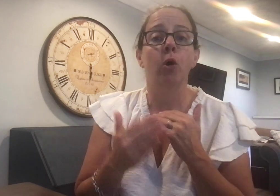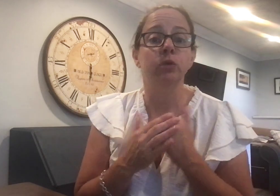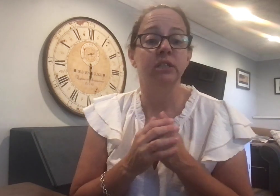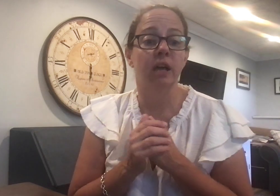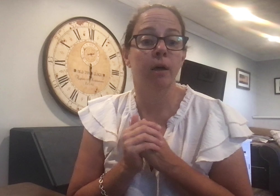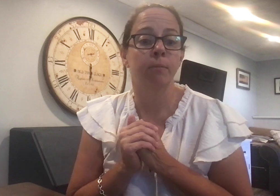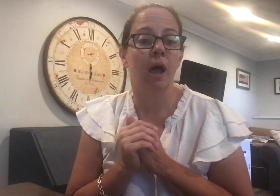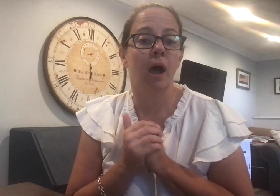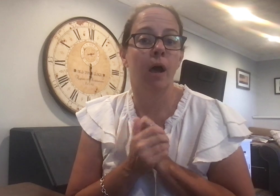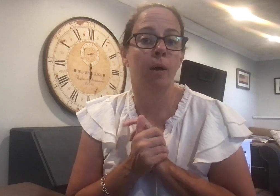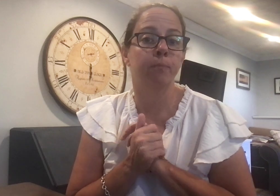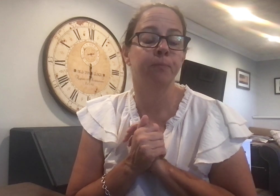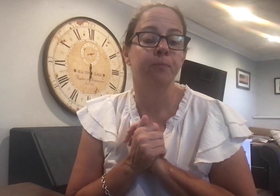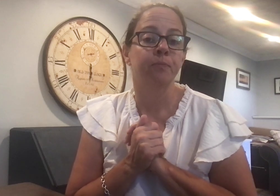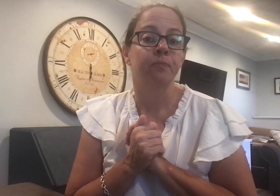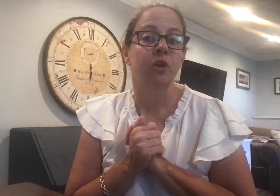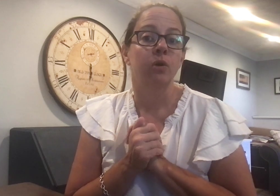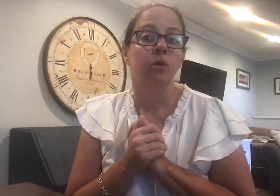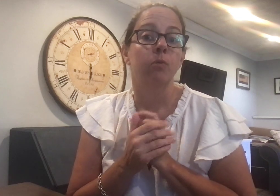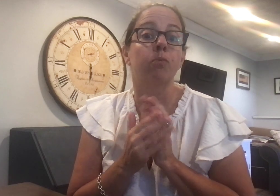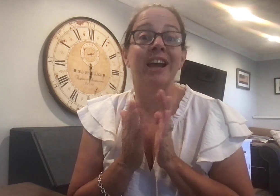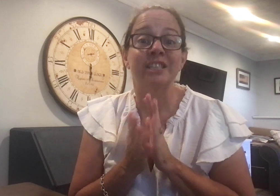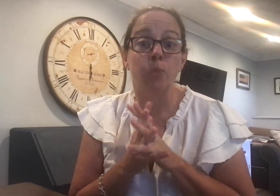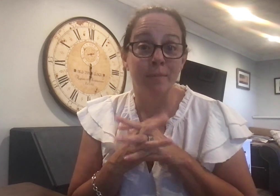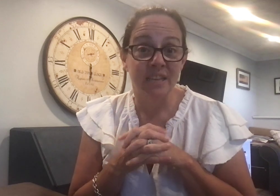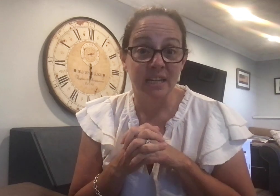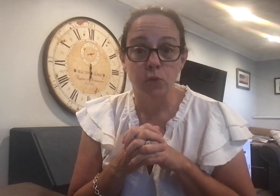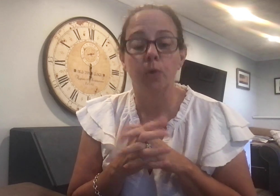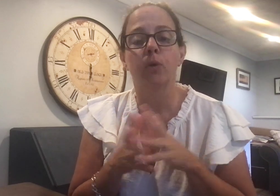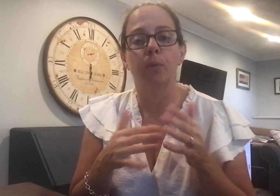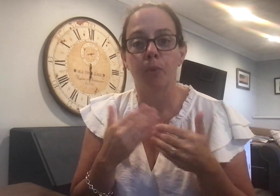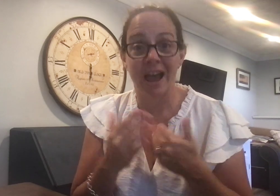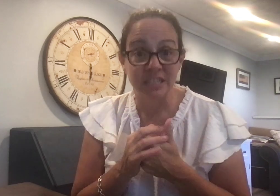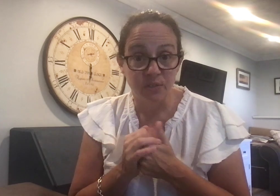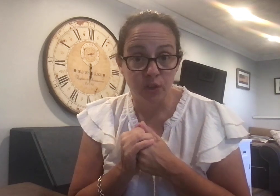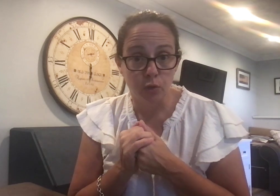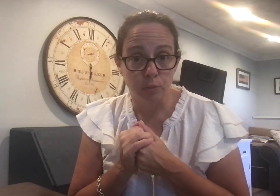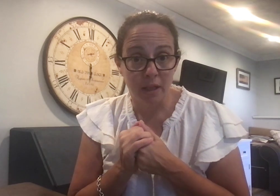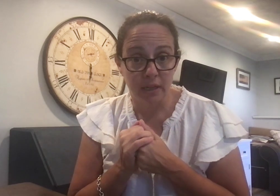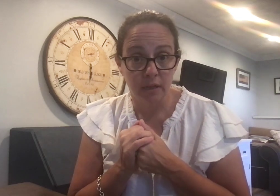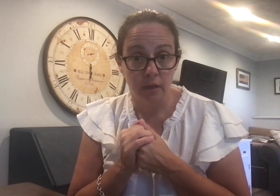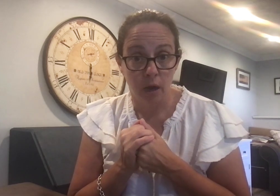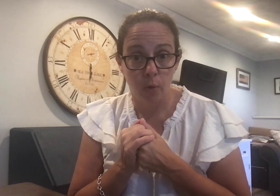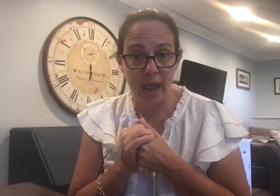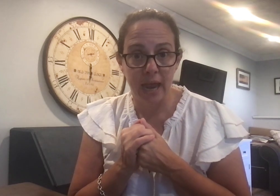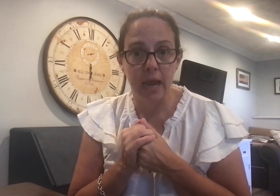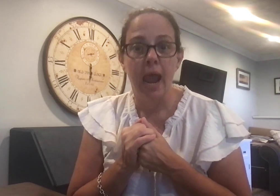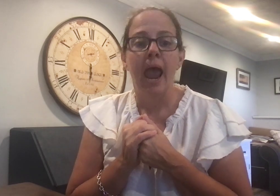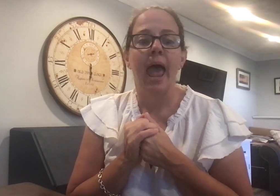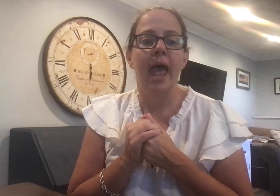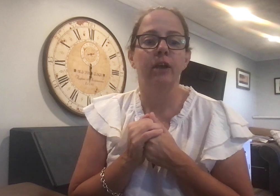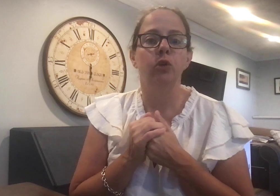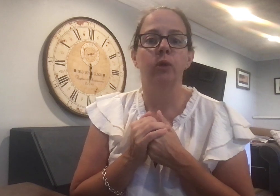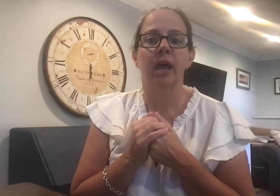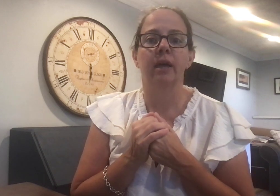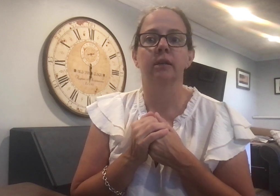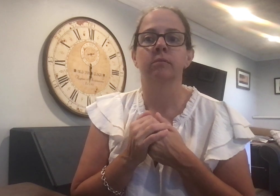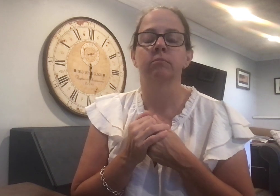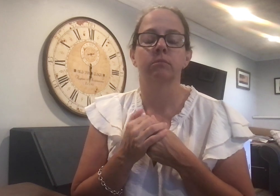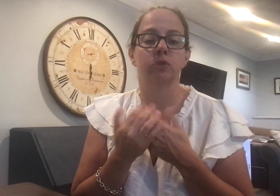post some practice websites where you can practice fingerspelling, okay? And you can do